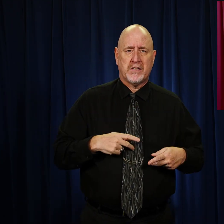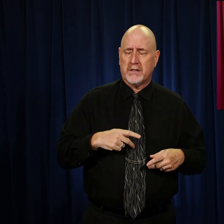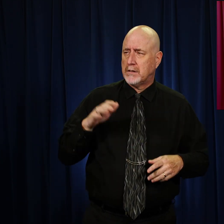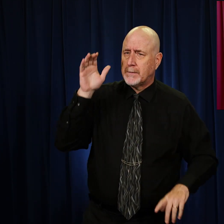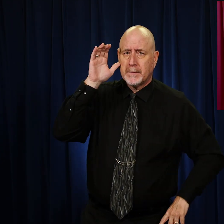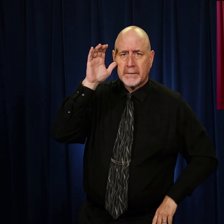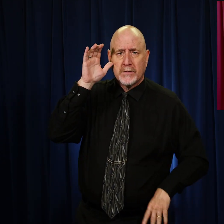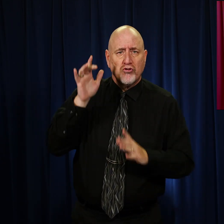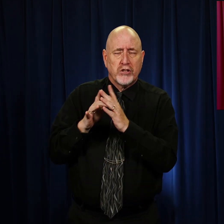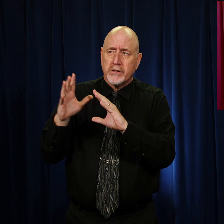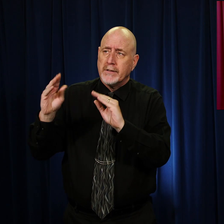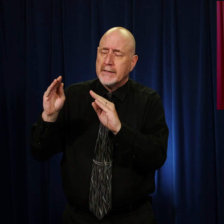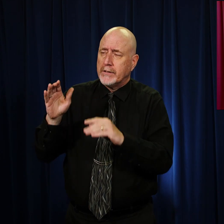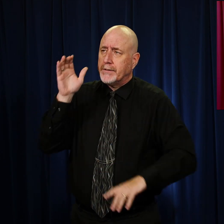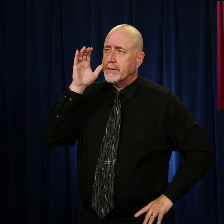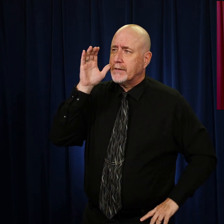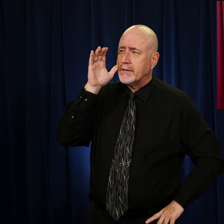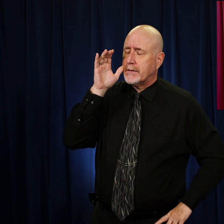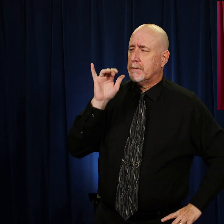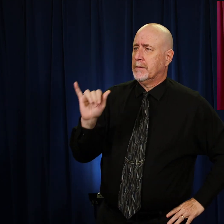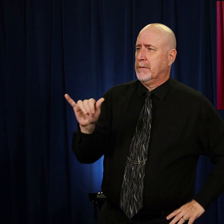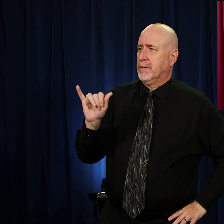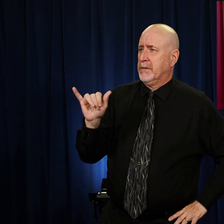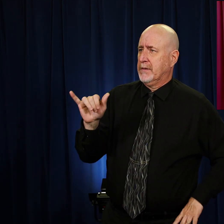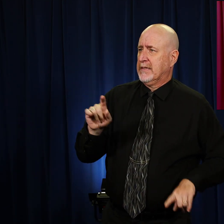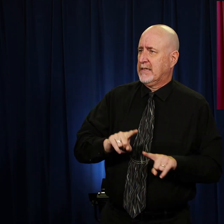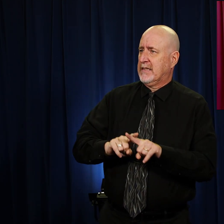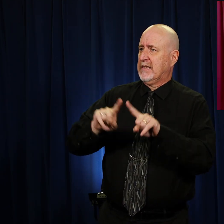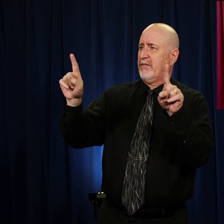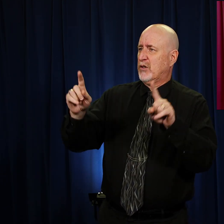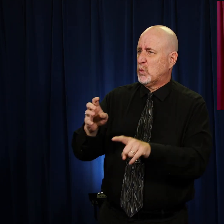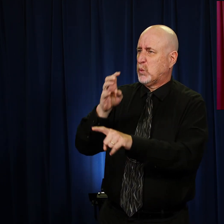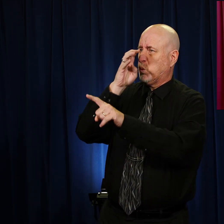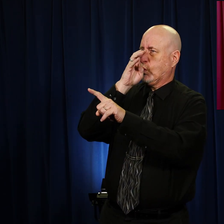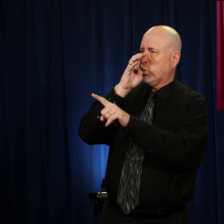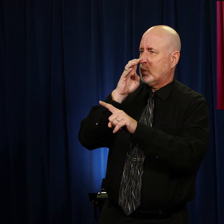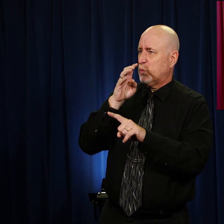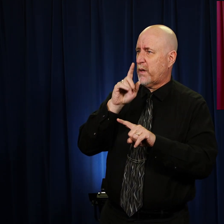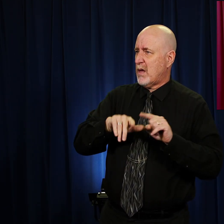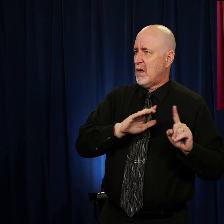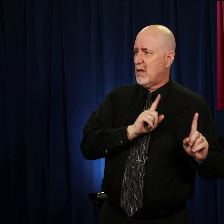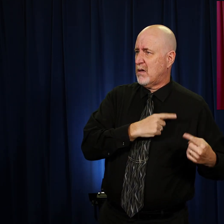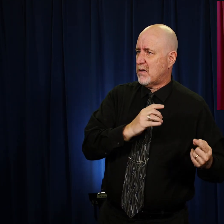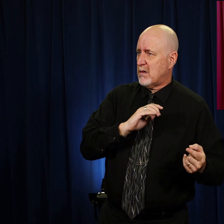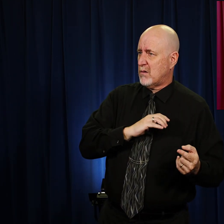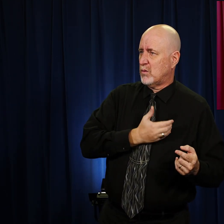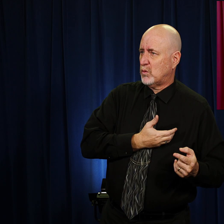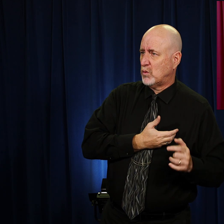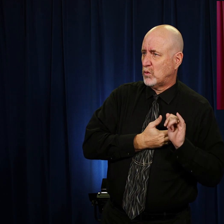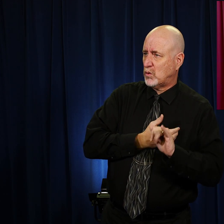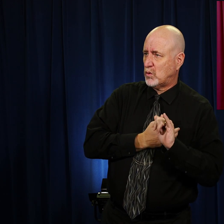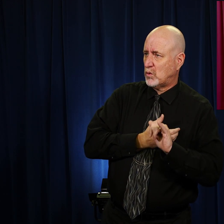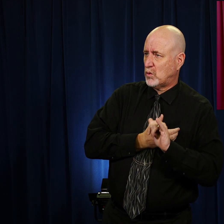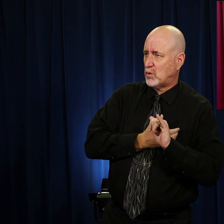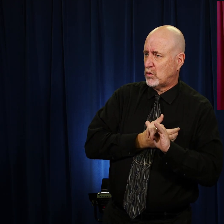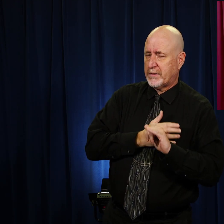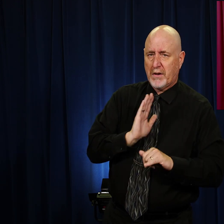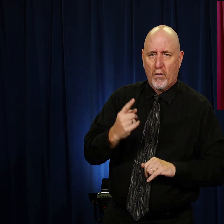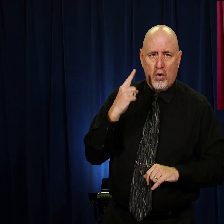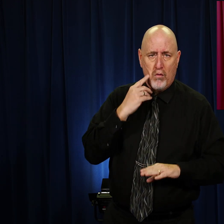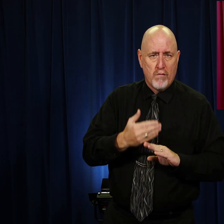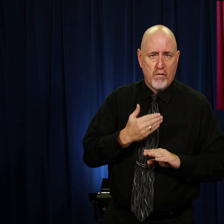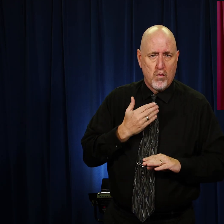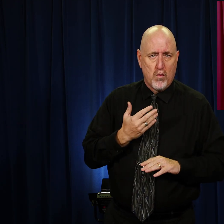were listening to Jesus' teaching, they saw a definite rigidity of that teaching, a strictness in that teaching that was unheard